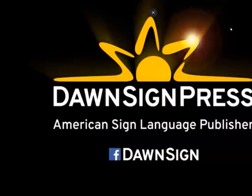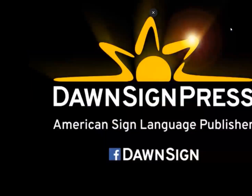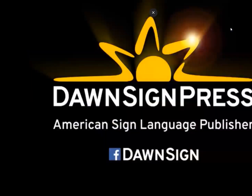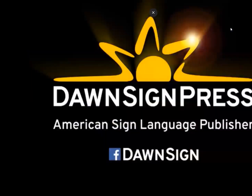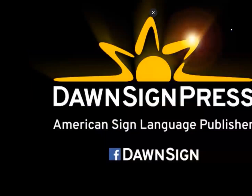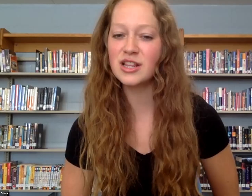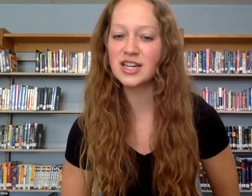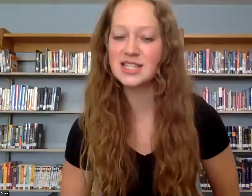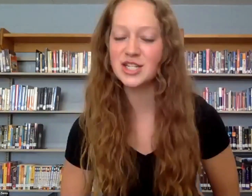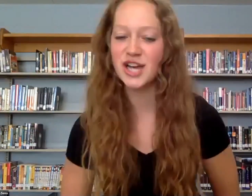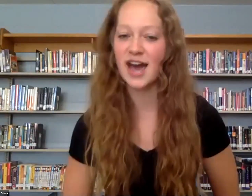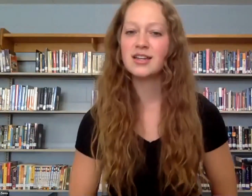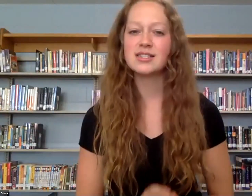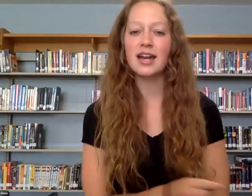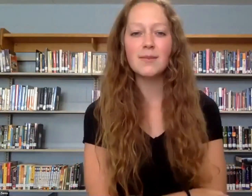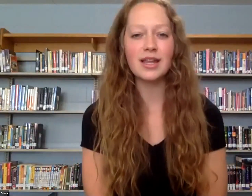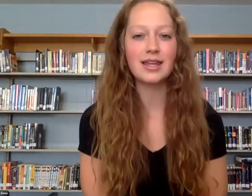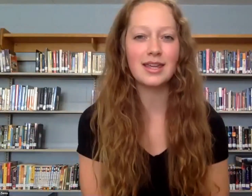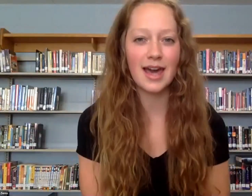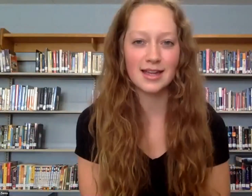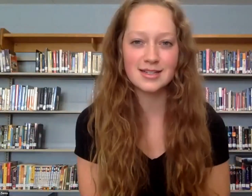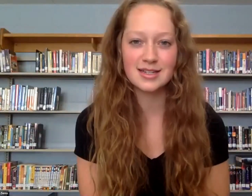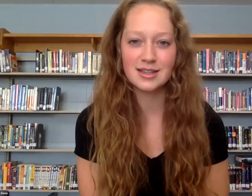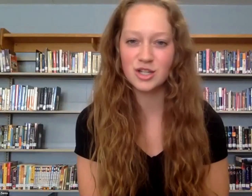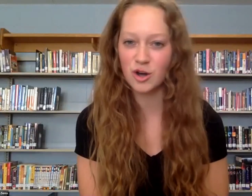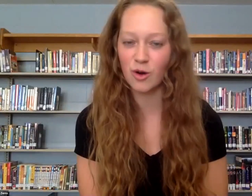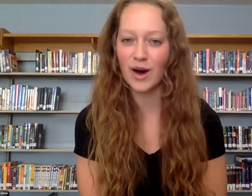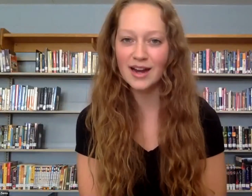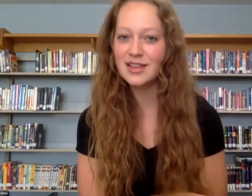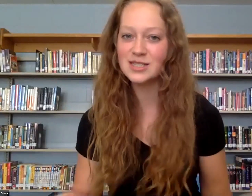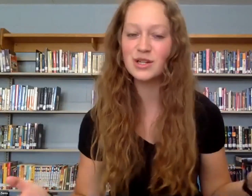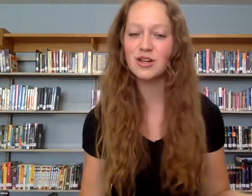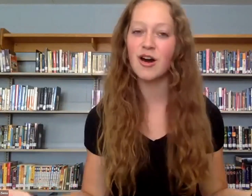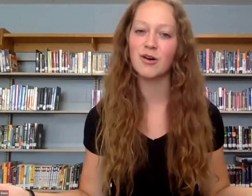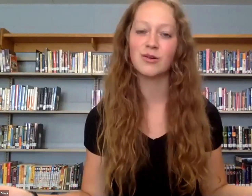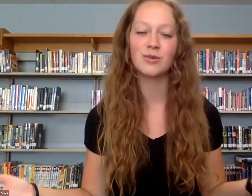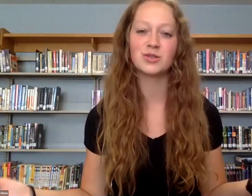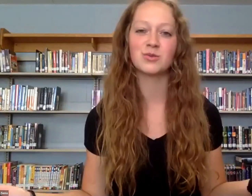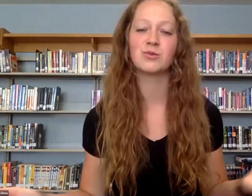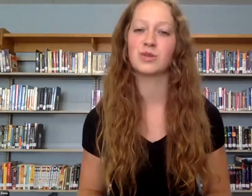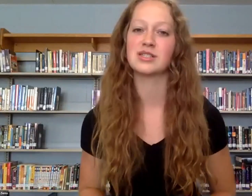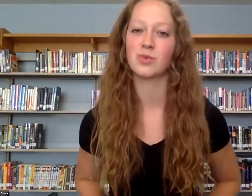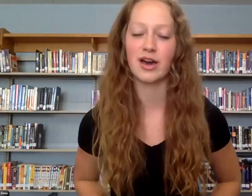Okay, I want to look at the chat. Does anybody get the joke? Why did the husband know which room was his